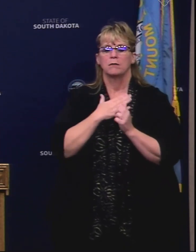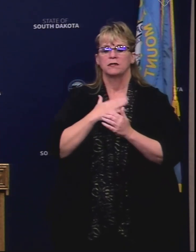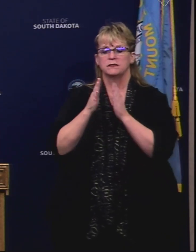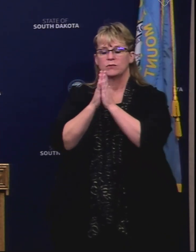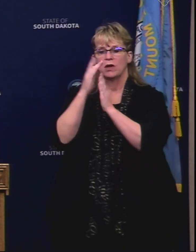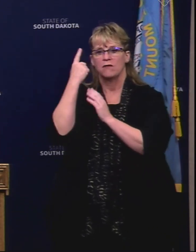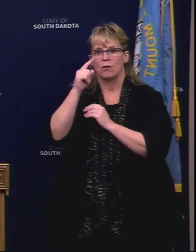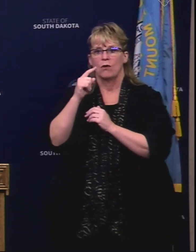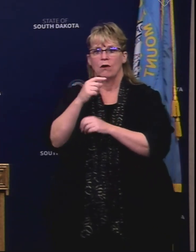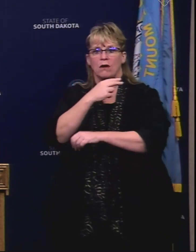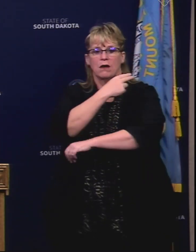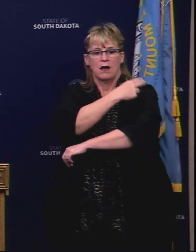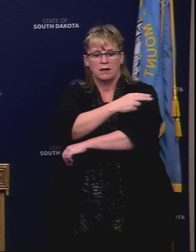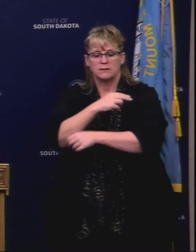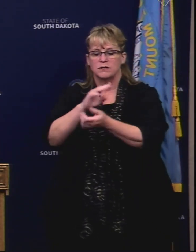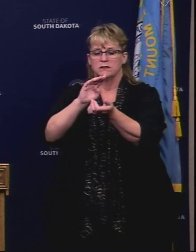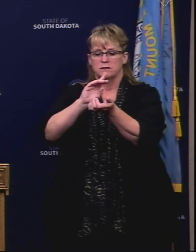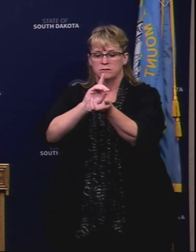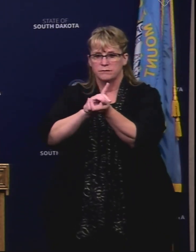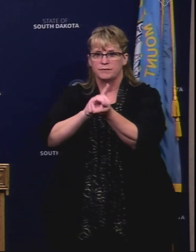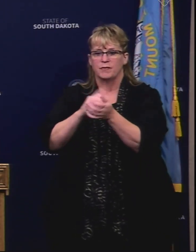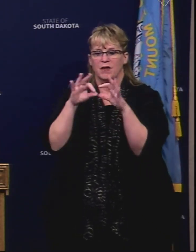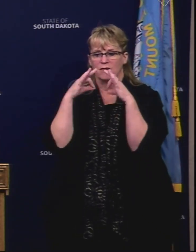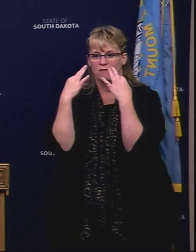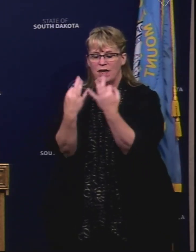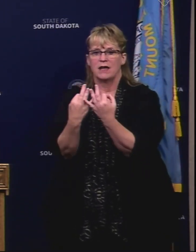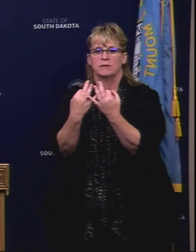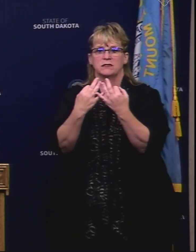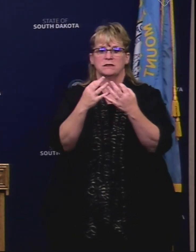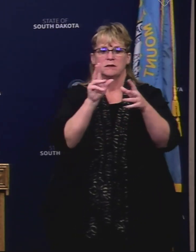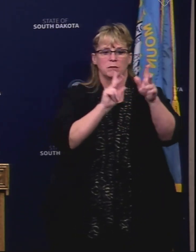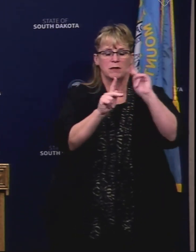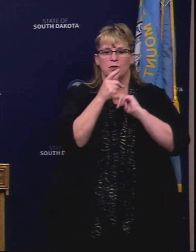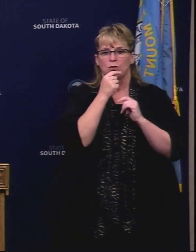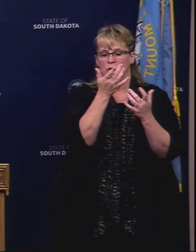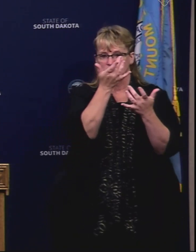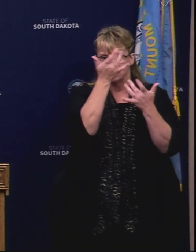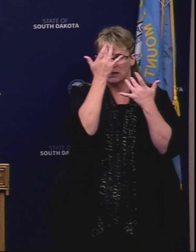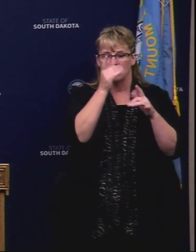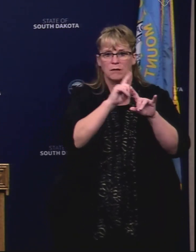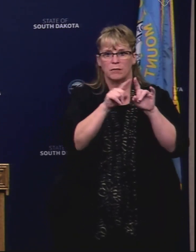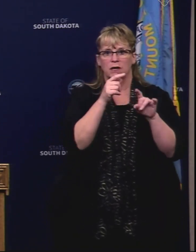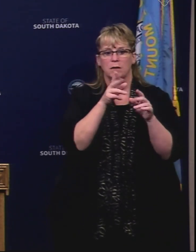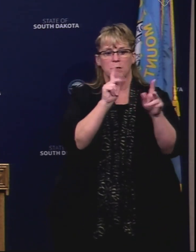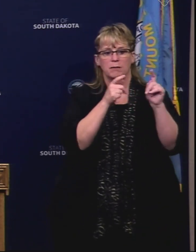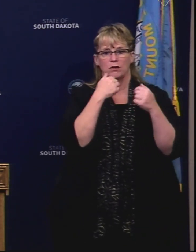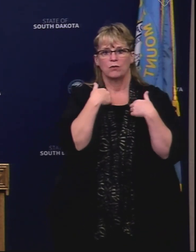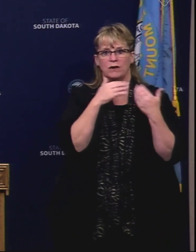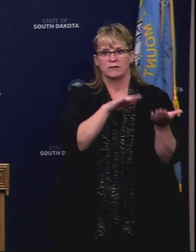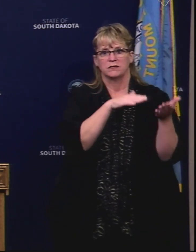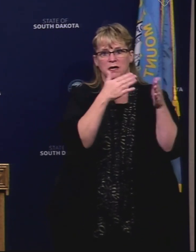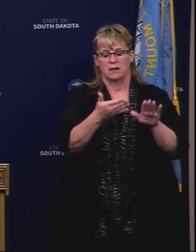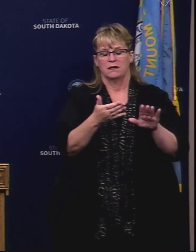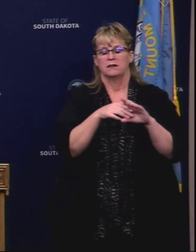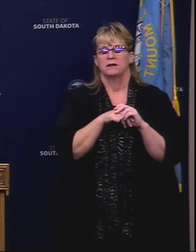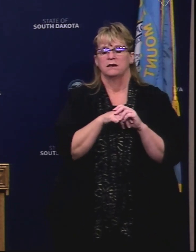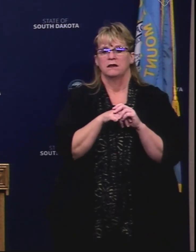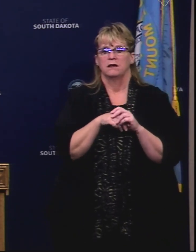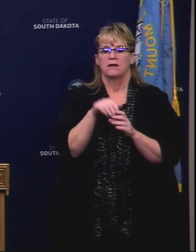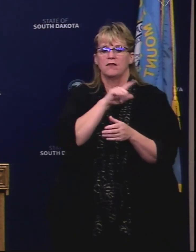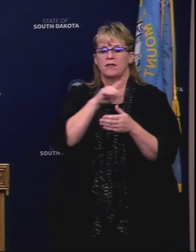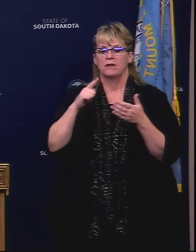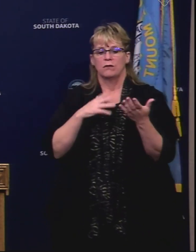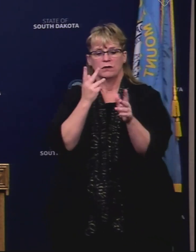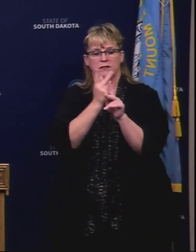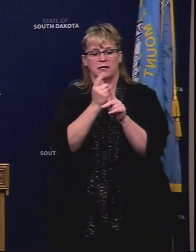front lines, families who are struggling during this time, those that may be sick, but also those who've lost loved ones. That the Lord would